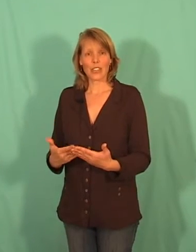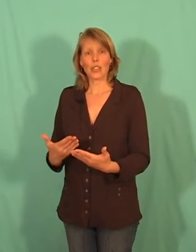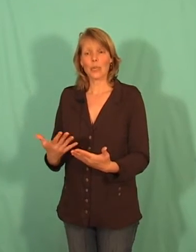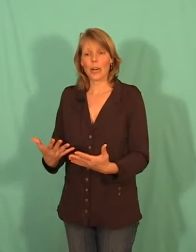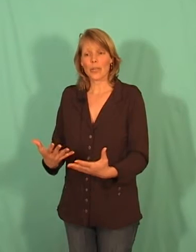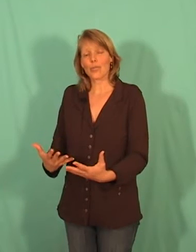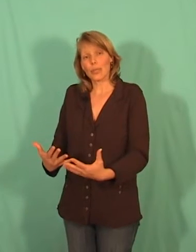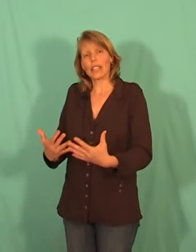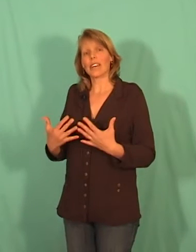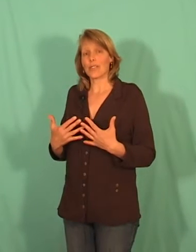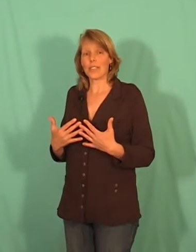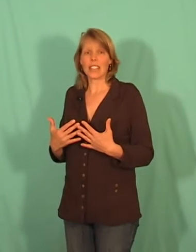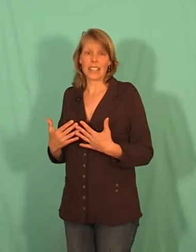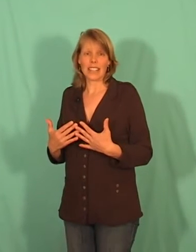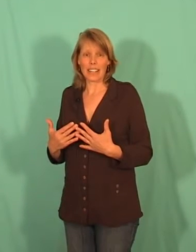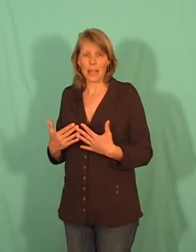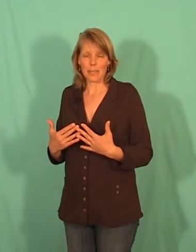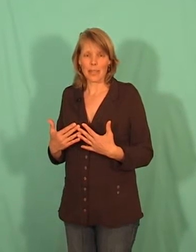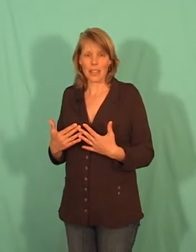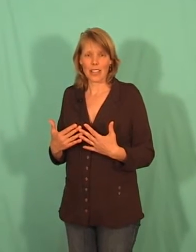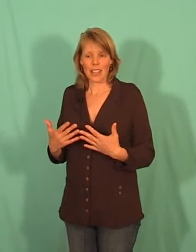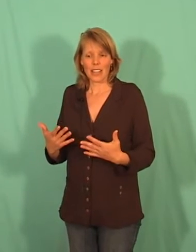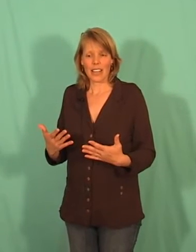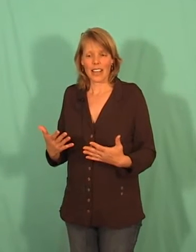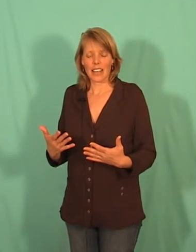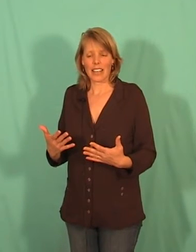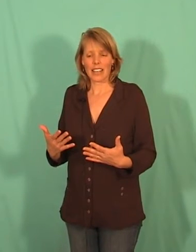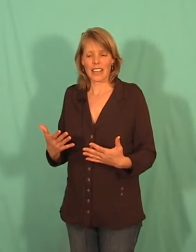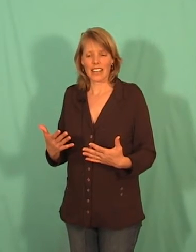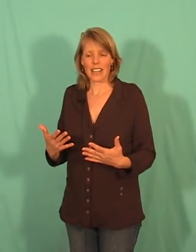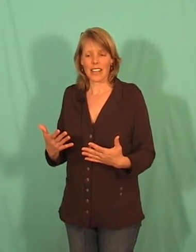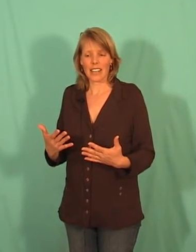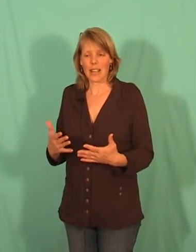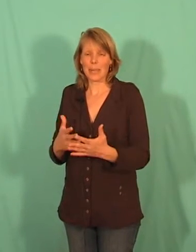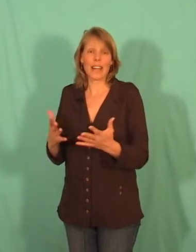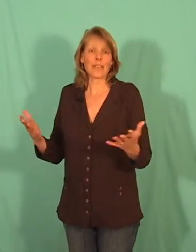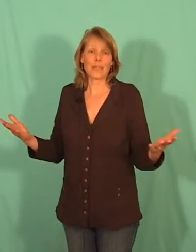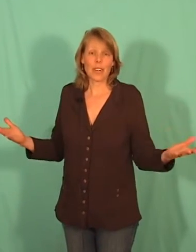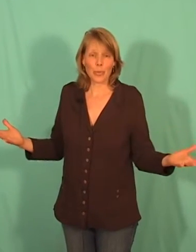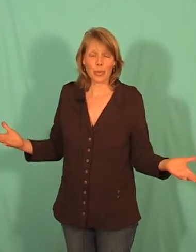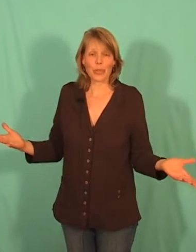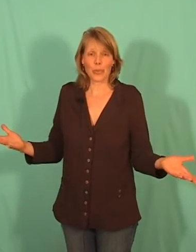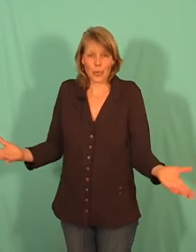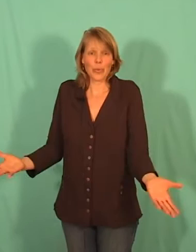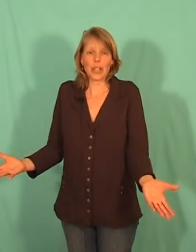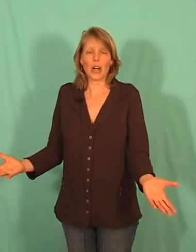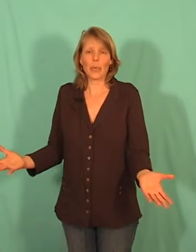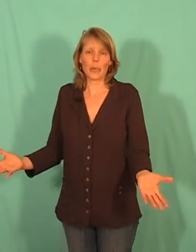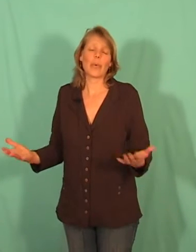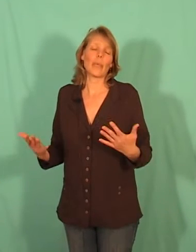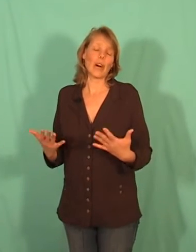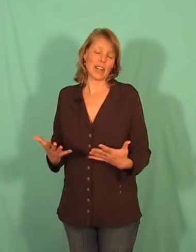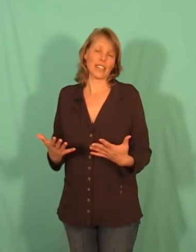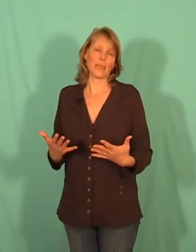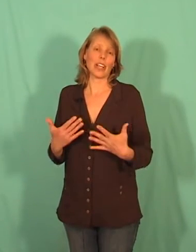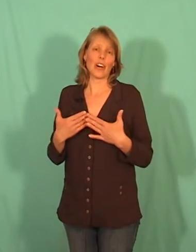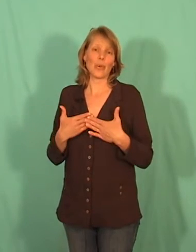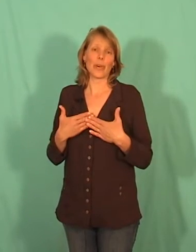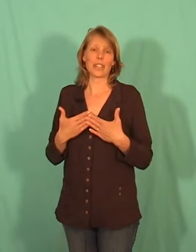you are truly understanding them. And after all, what do we all want? We all want to